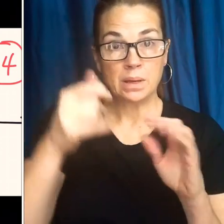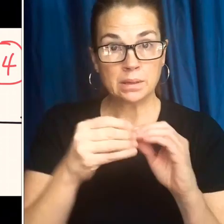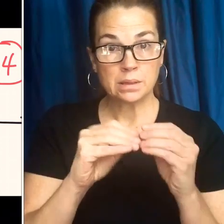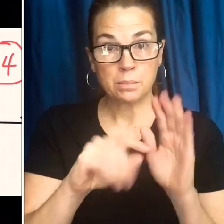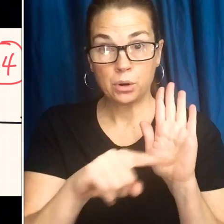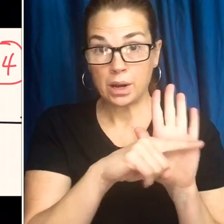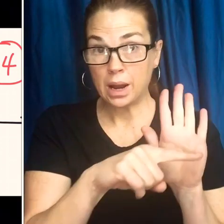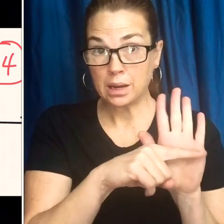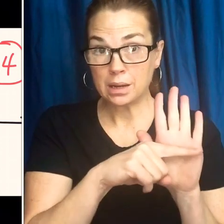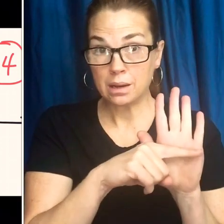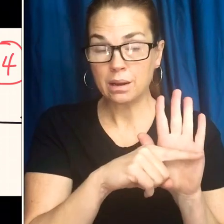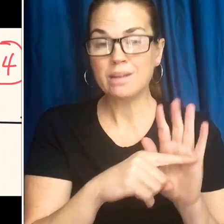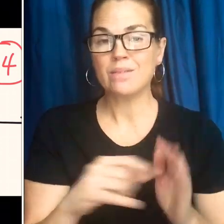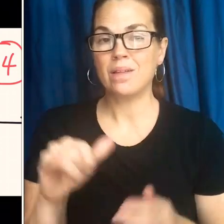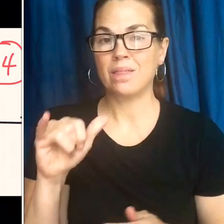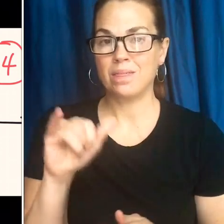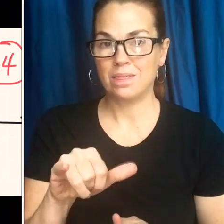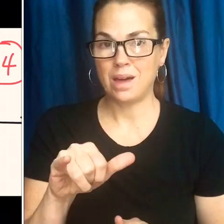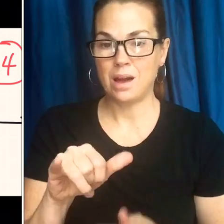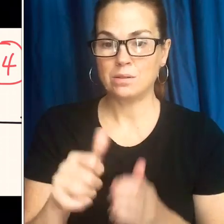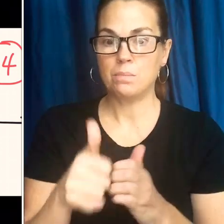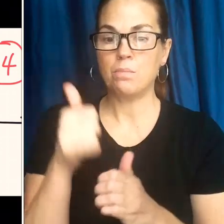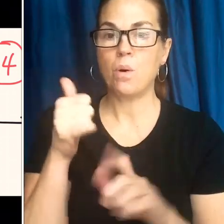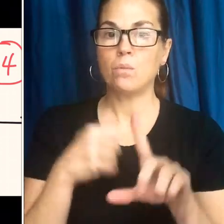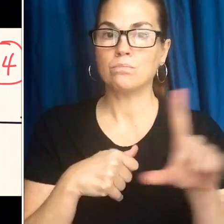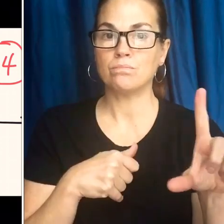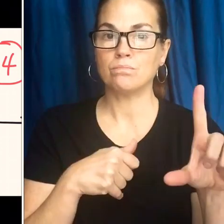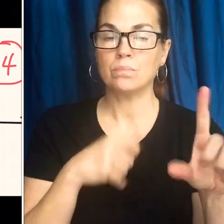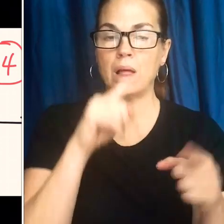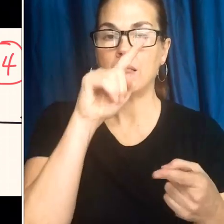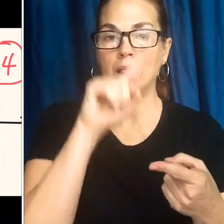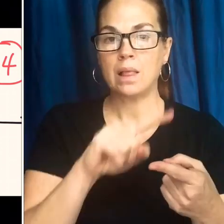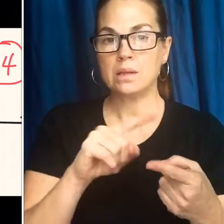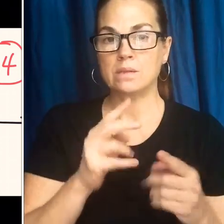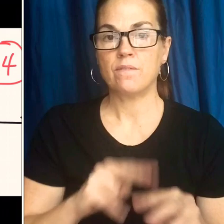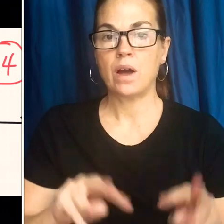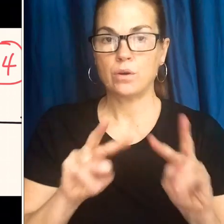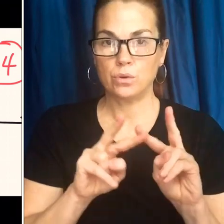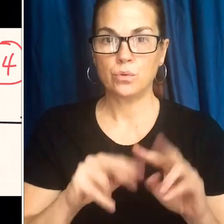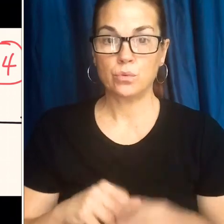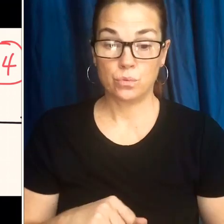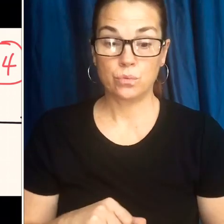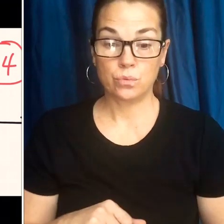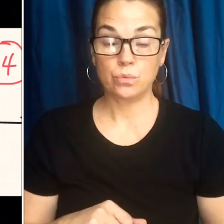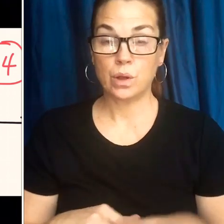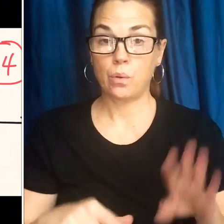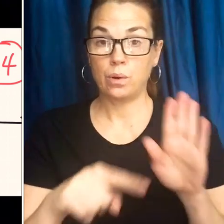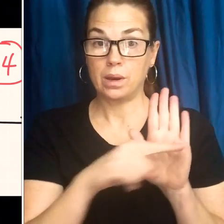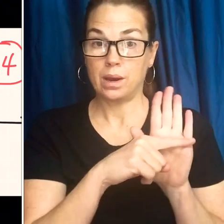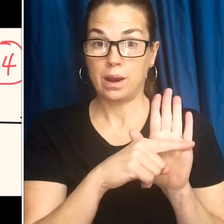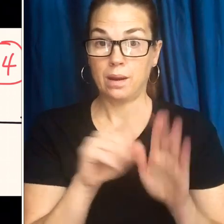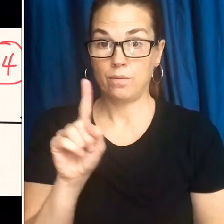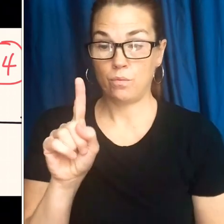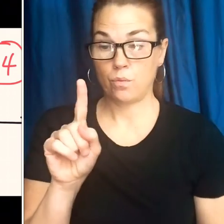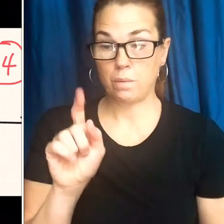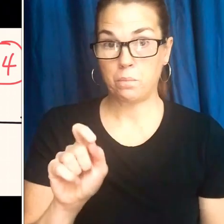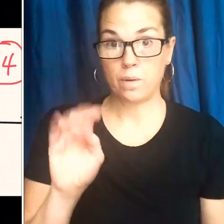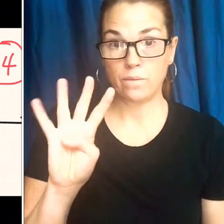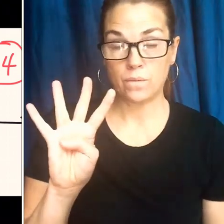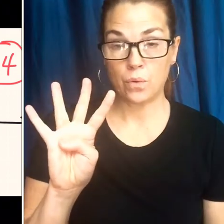Negative 1.4 would be the least value of all of these rational numbers. And